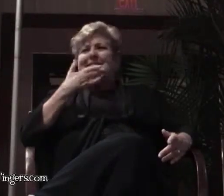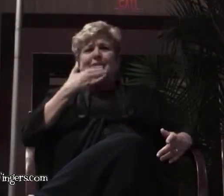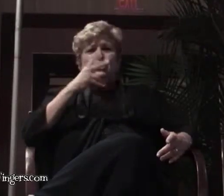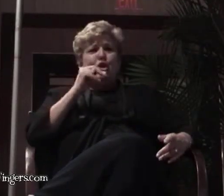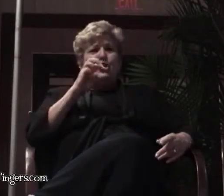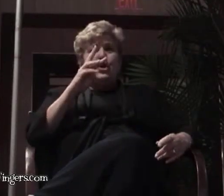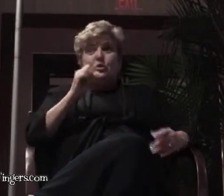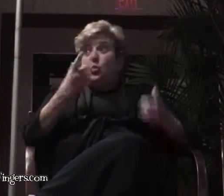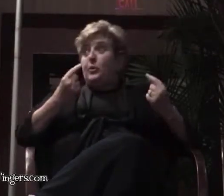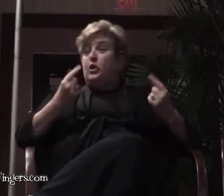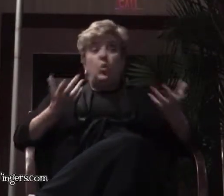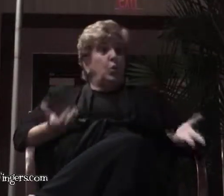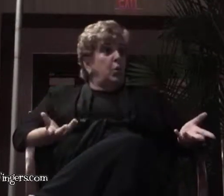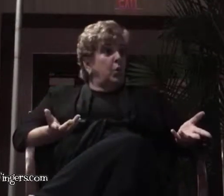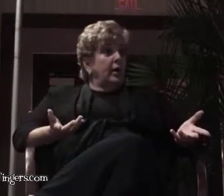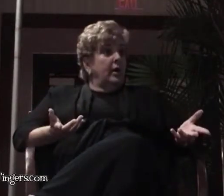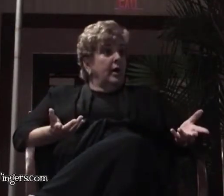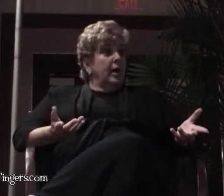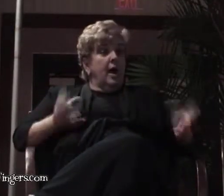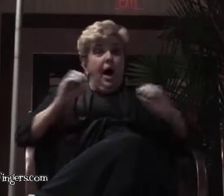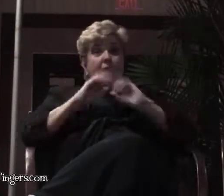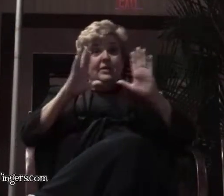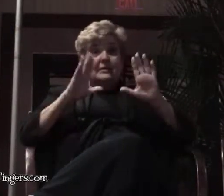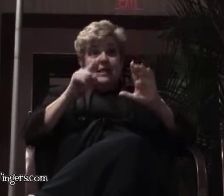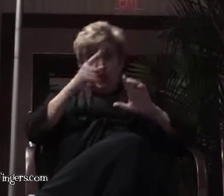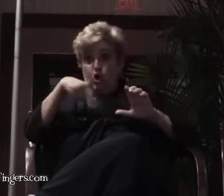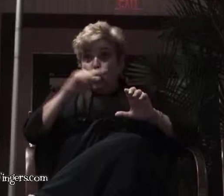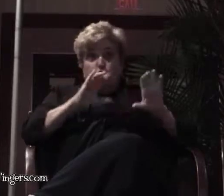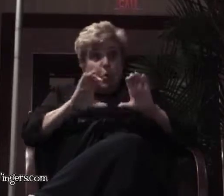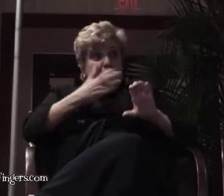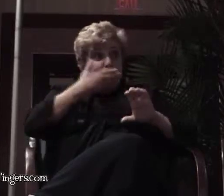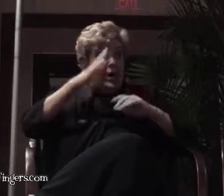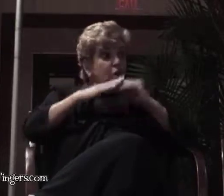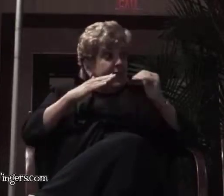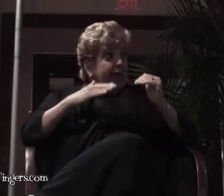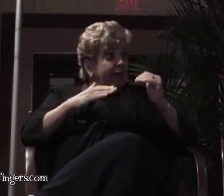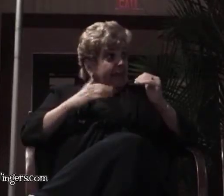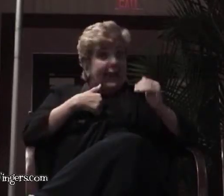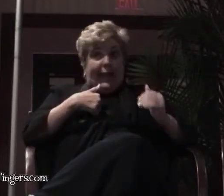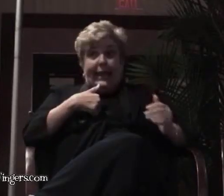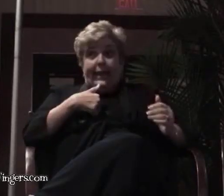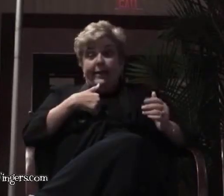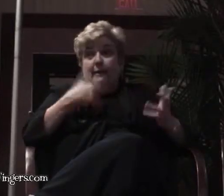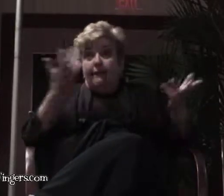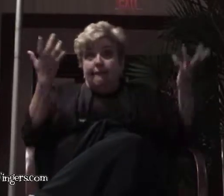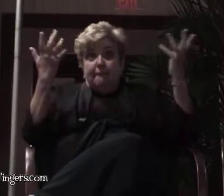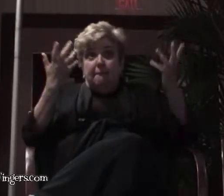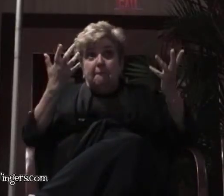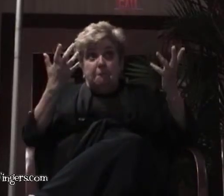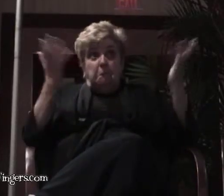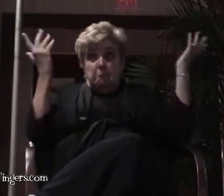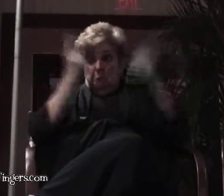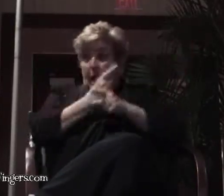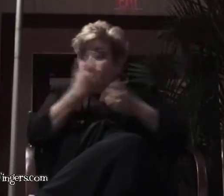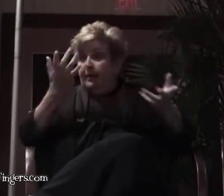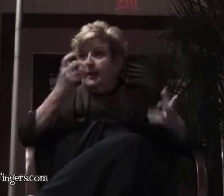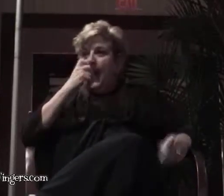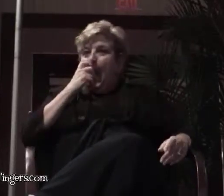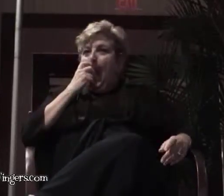Because you guys obviously are doing better with it than you know, you all look pretty good. And so he began to tell me about